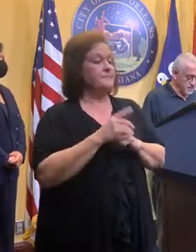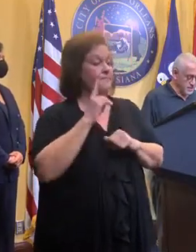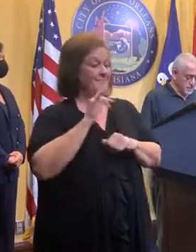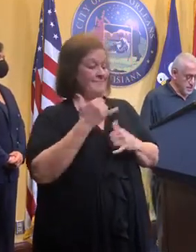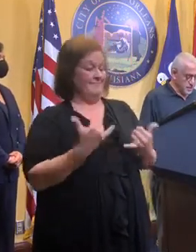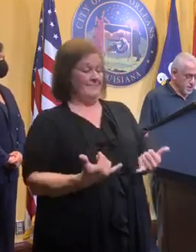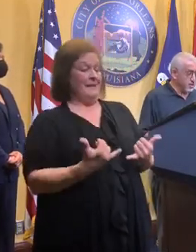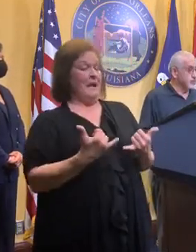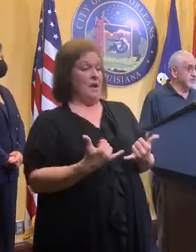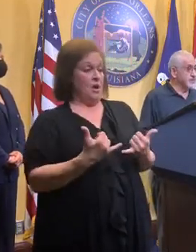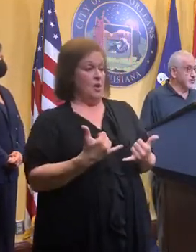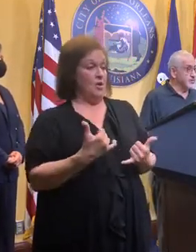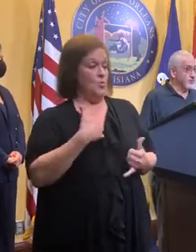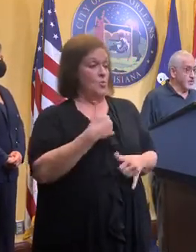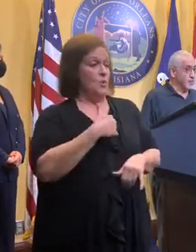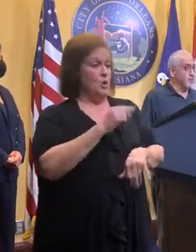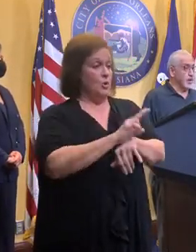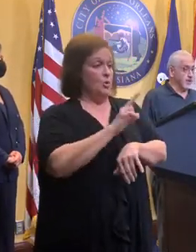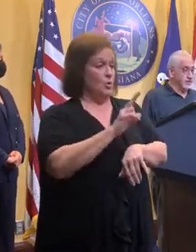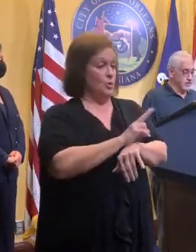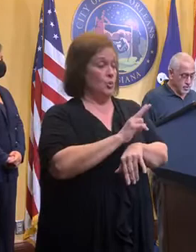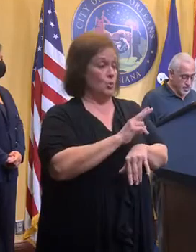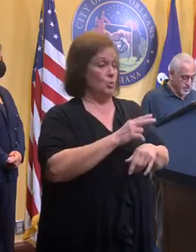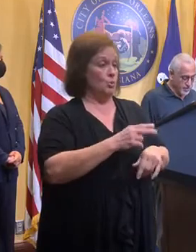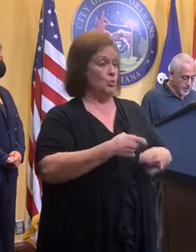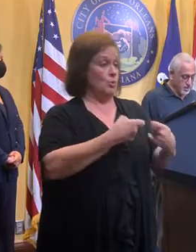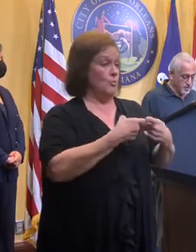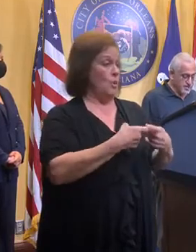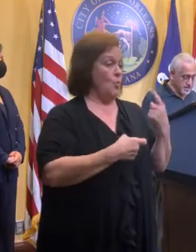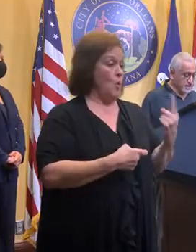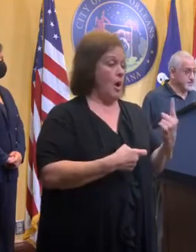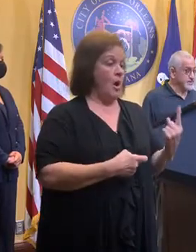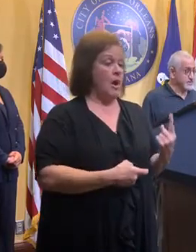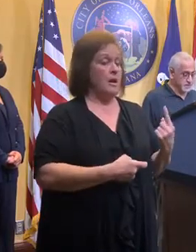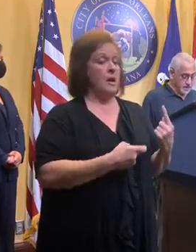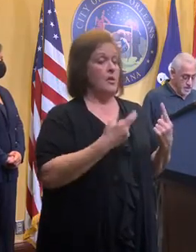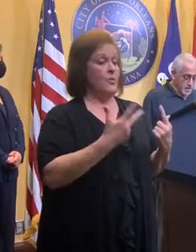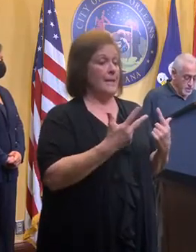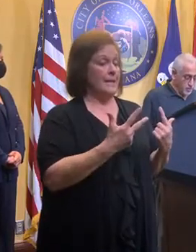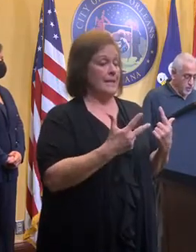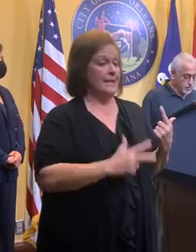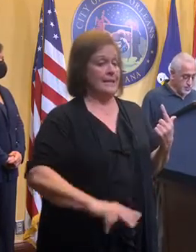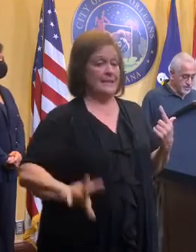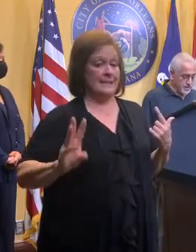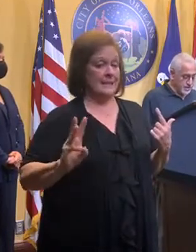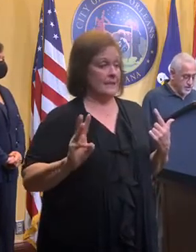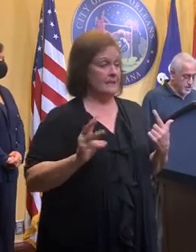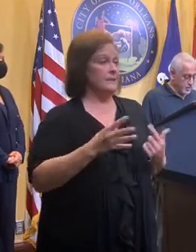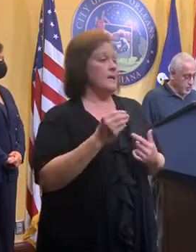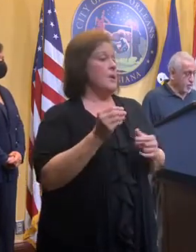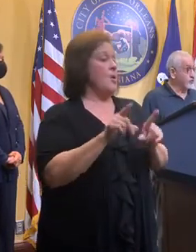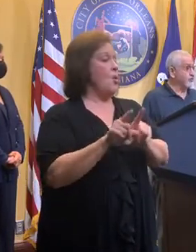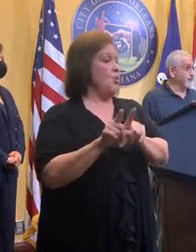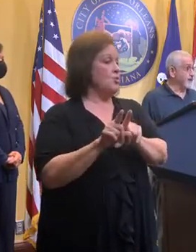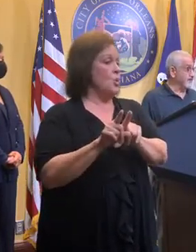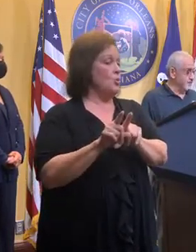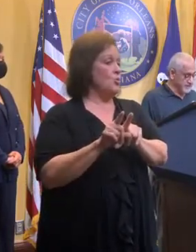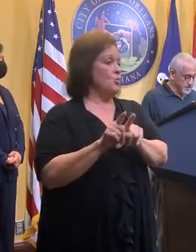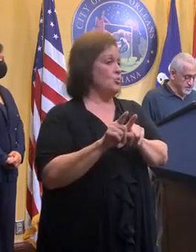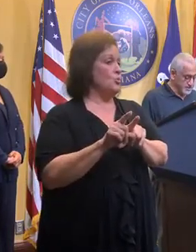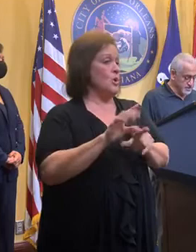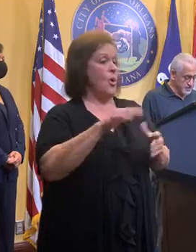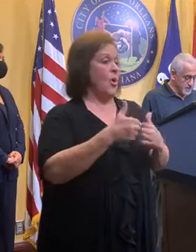event, we are using turbine 1, turbine 3, 6, and we're also using all our